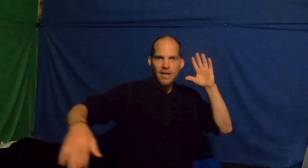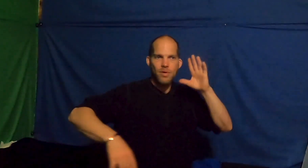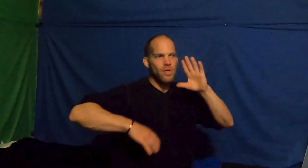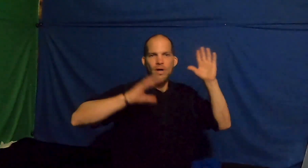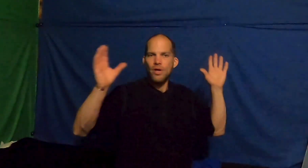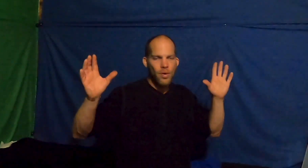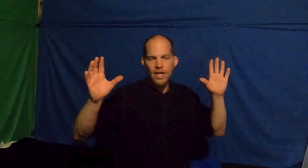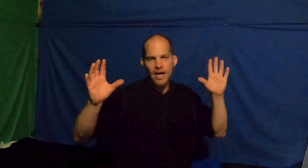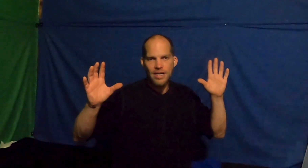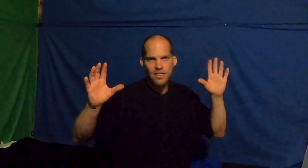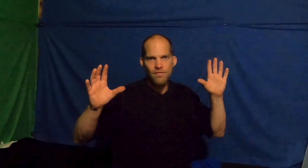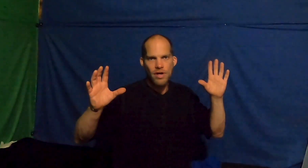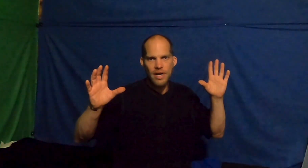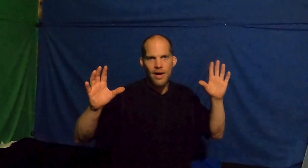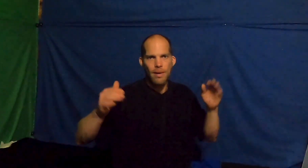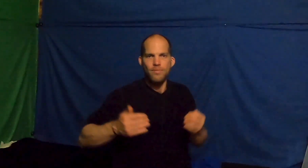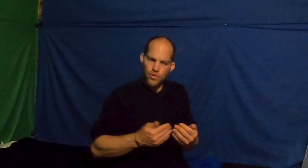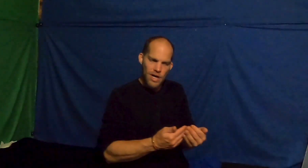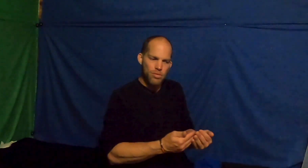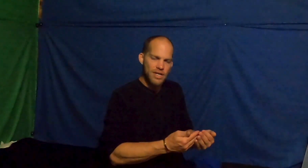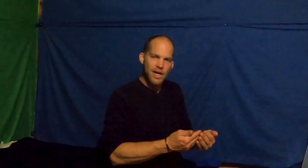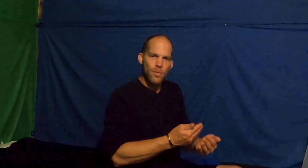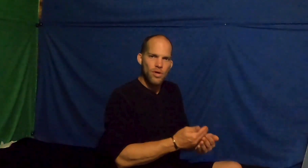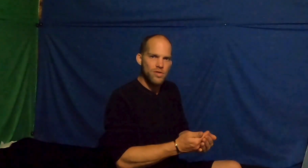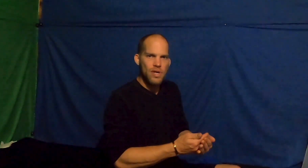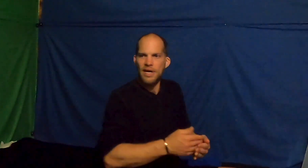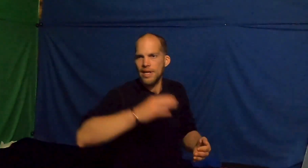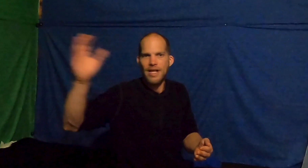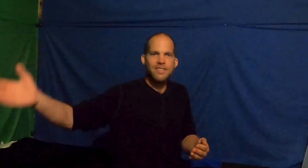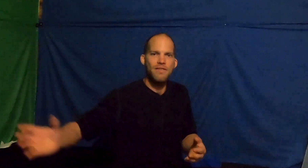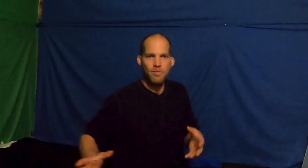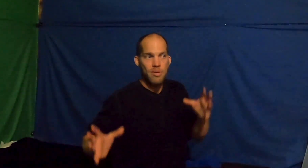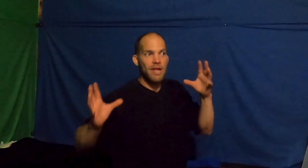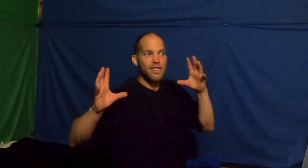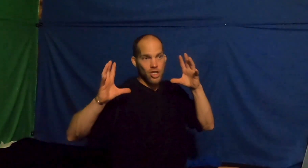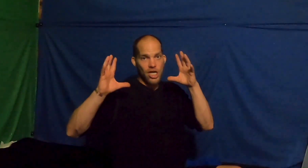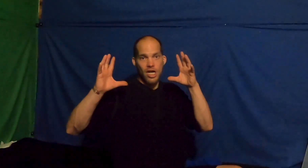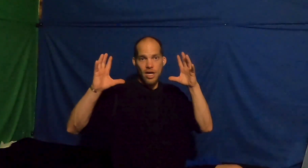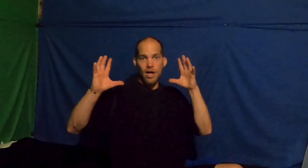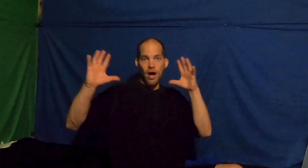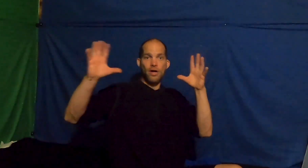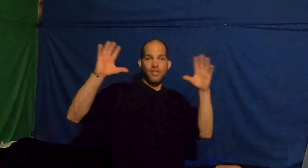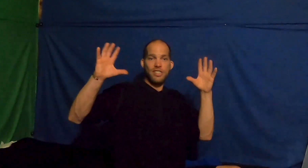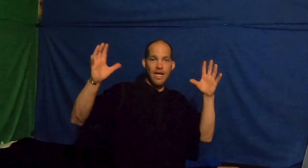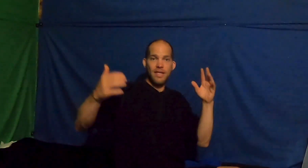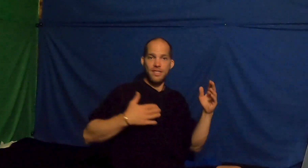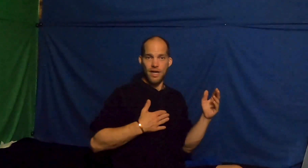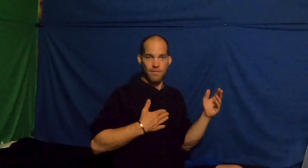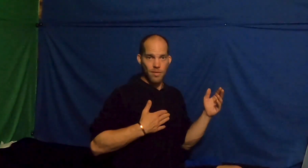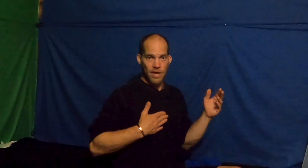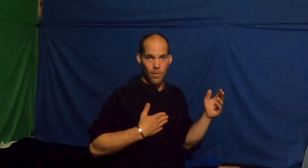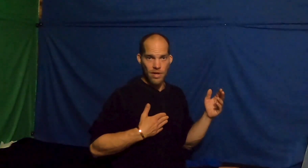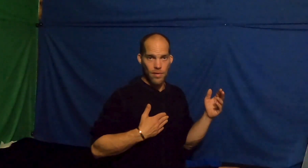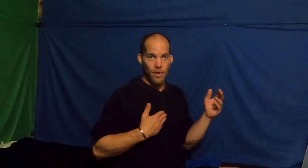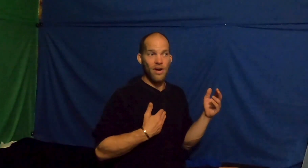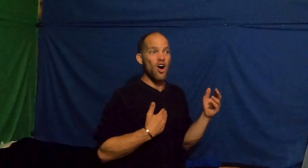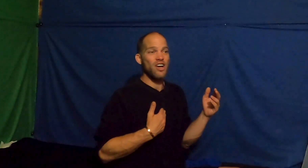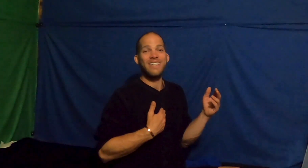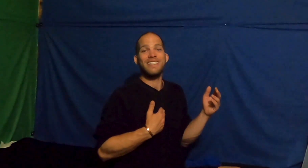but we're not going to go into that kind of stuff right now. I'm trying to break down words. We can get in that stuff when people actually understand this and come from a place where their heart is in